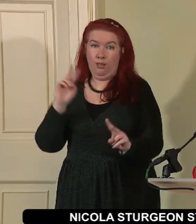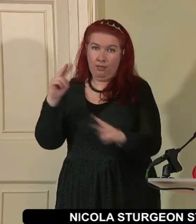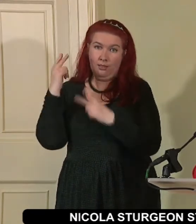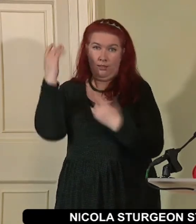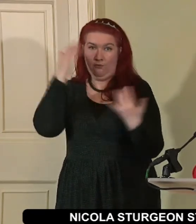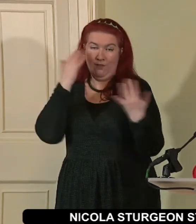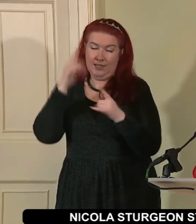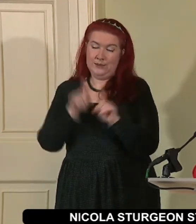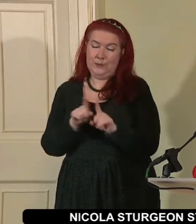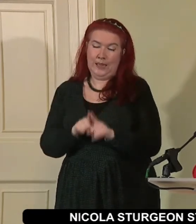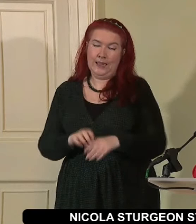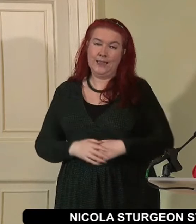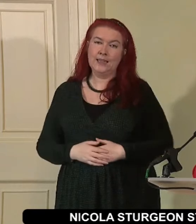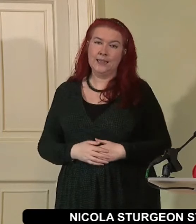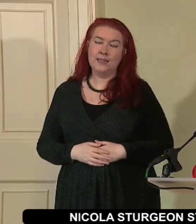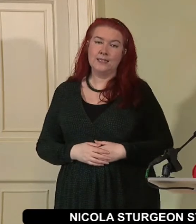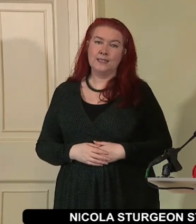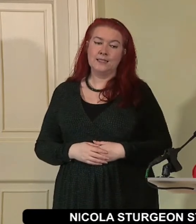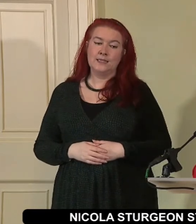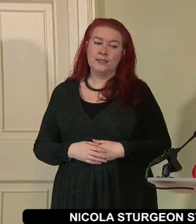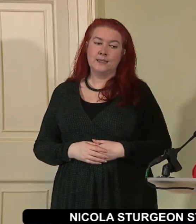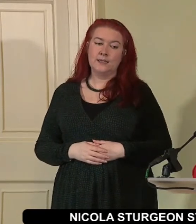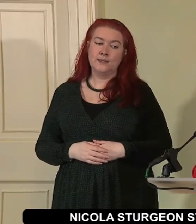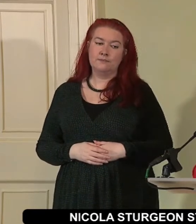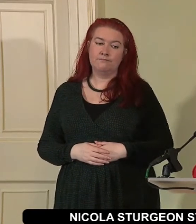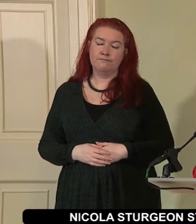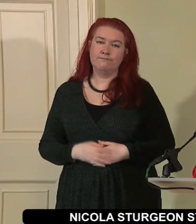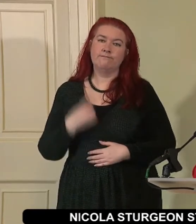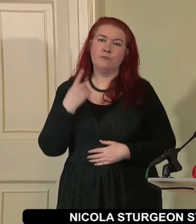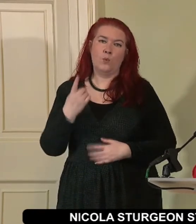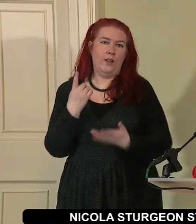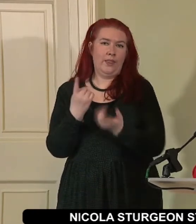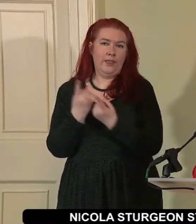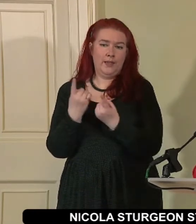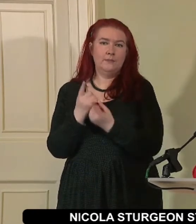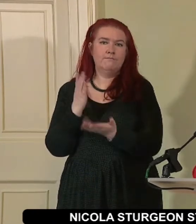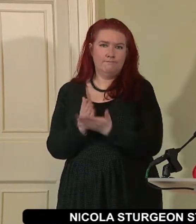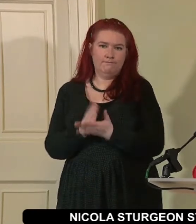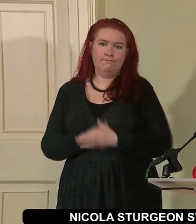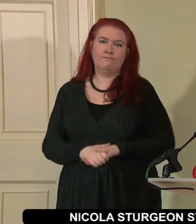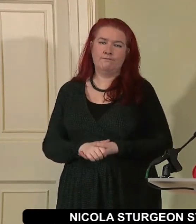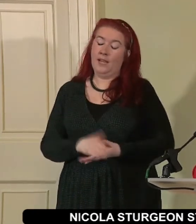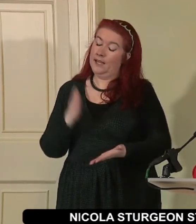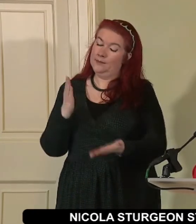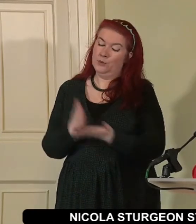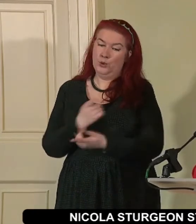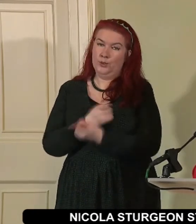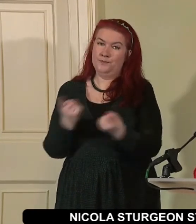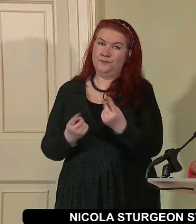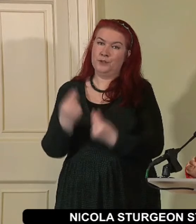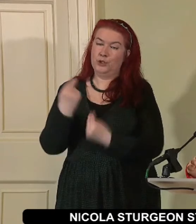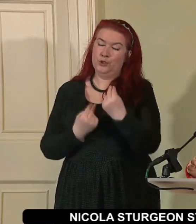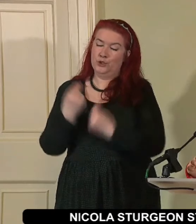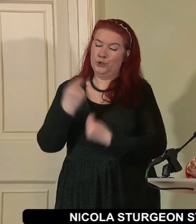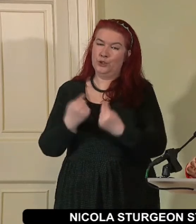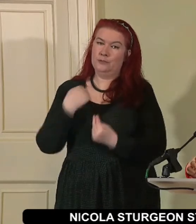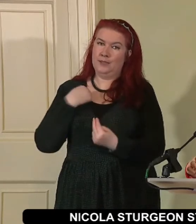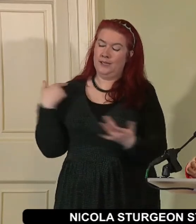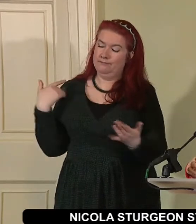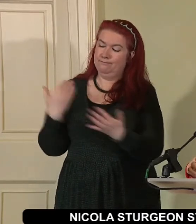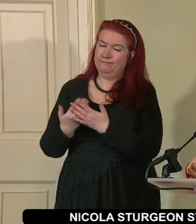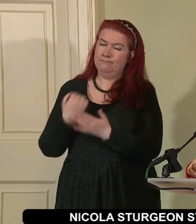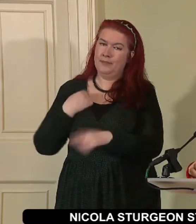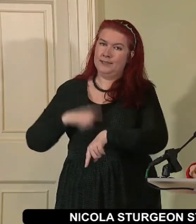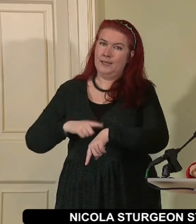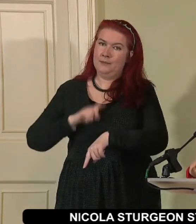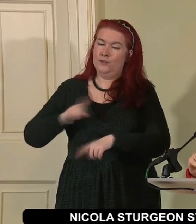length. But one thing is for sure, there will be no shortage of judgment on me and my time as First